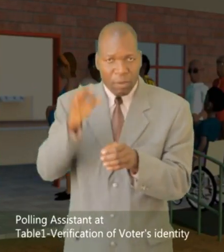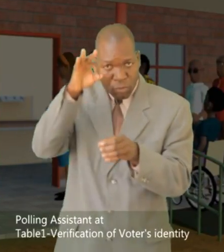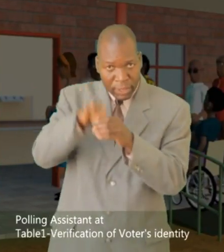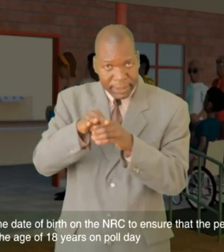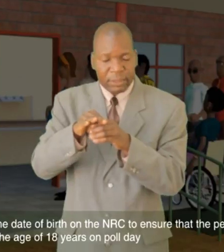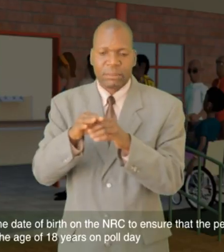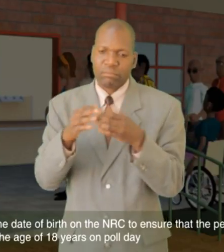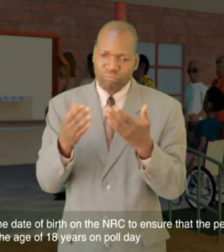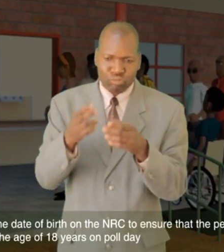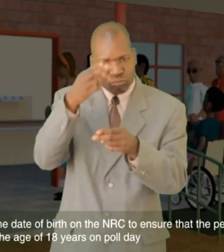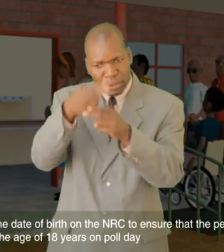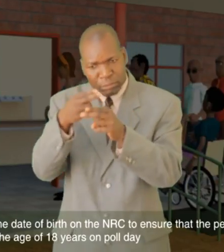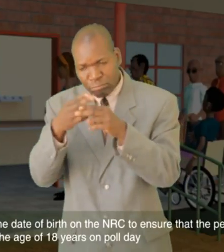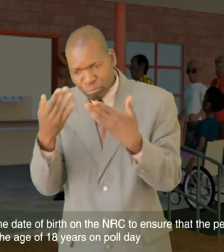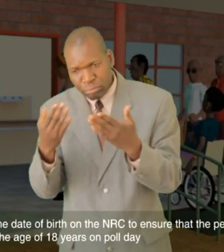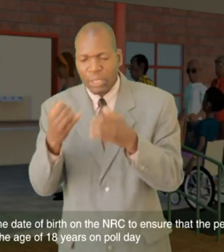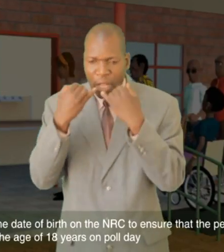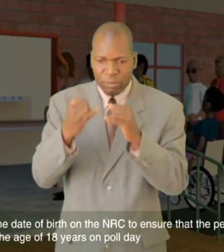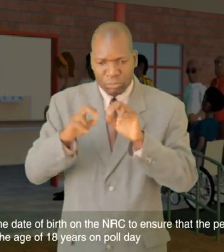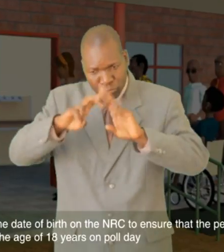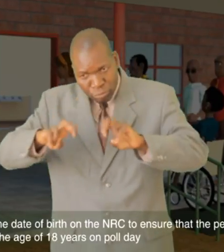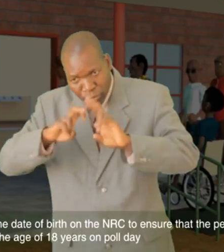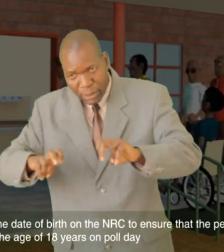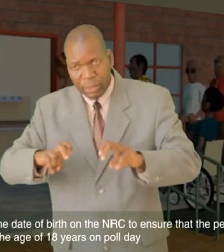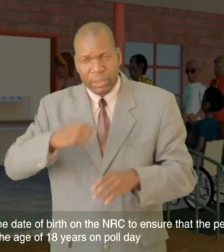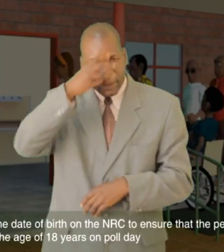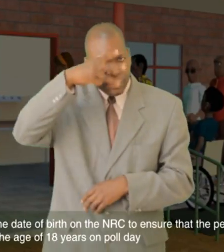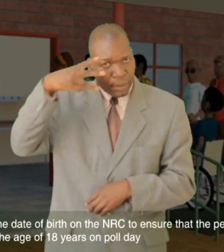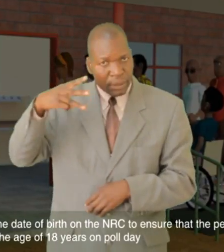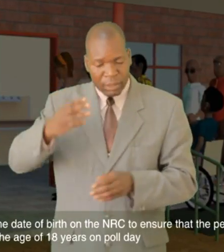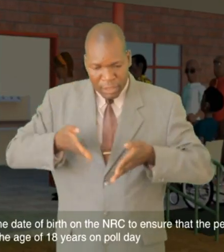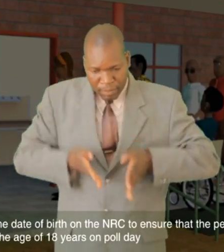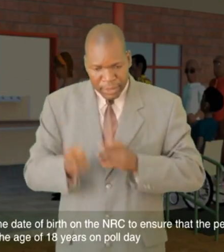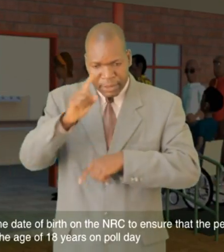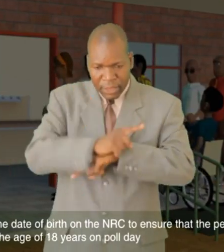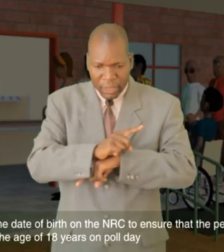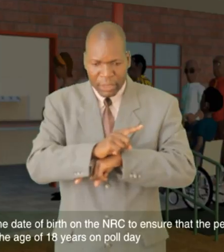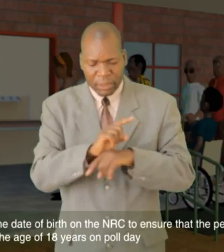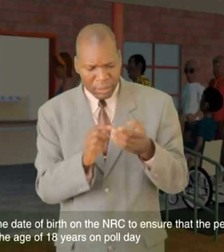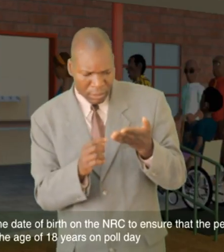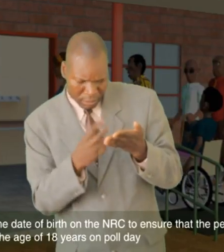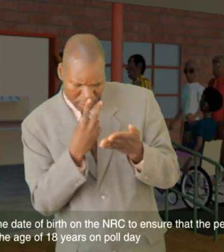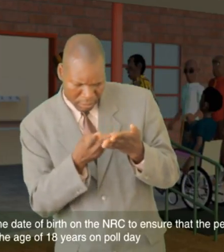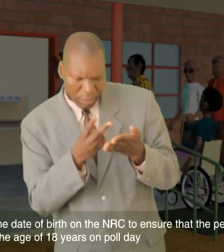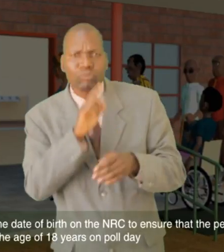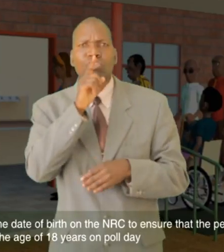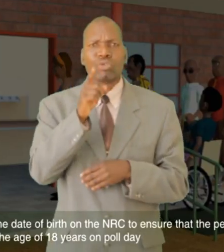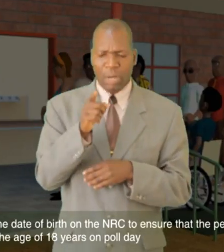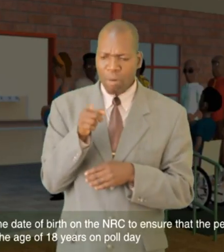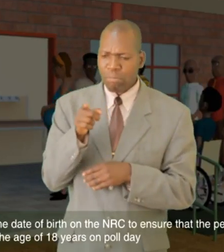Checks the date of birth on the NRC to ensure that the person has attained the age of 18 years on poll day.